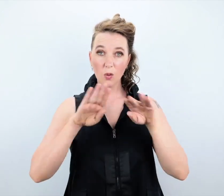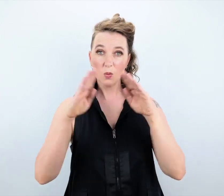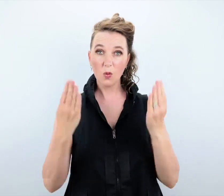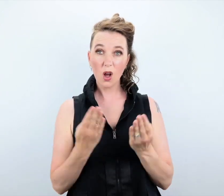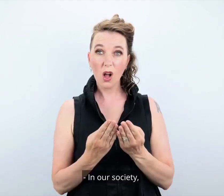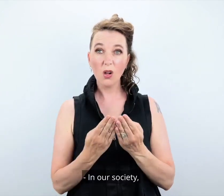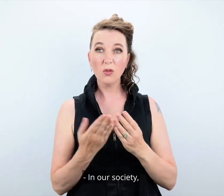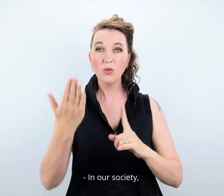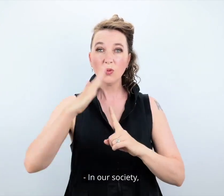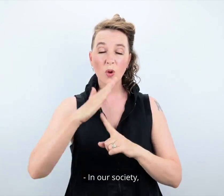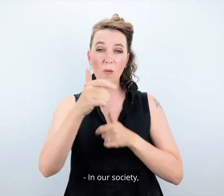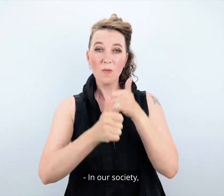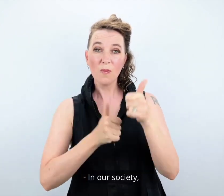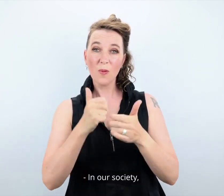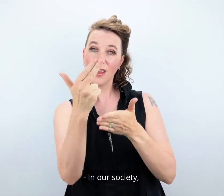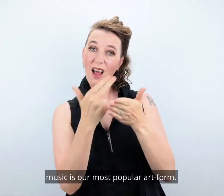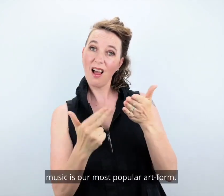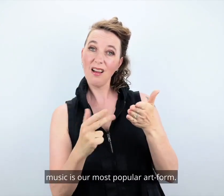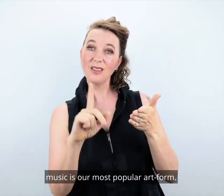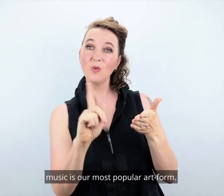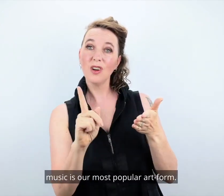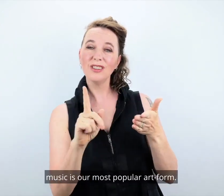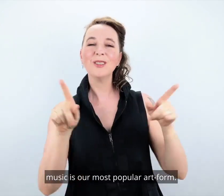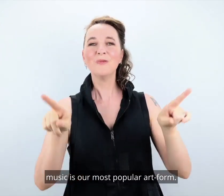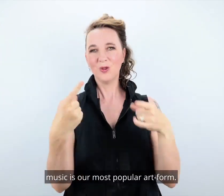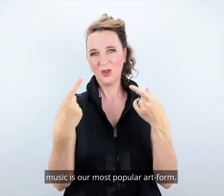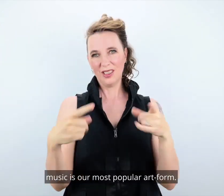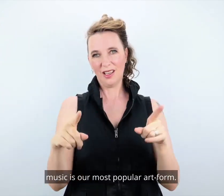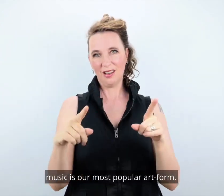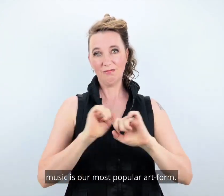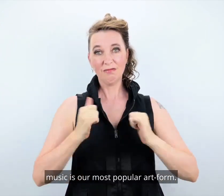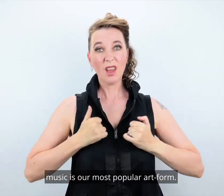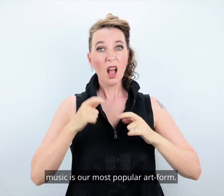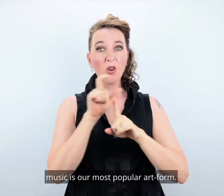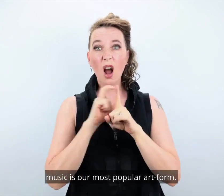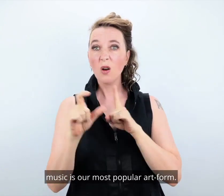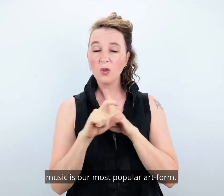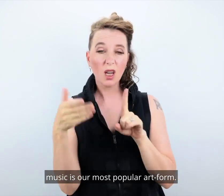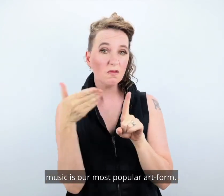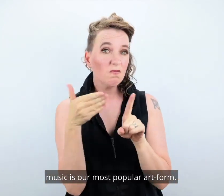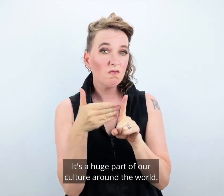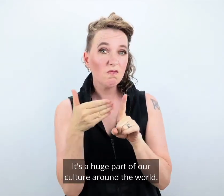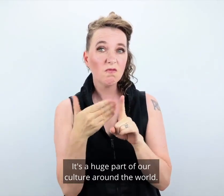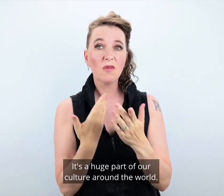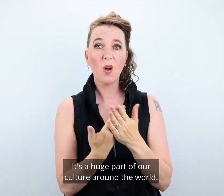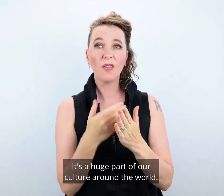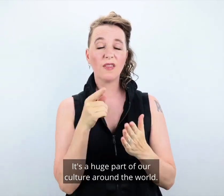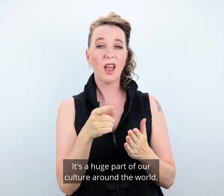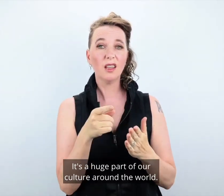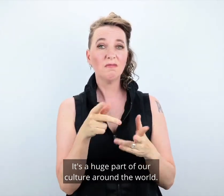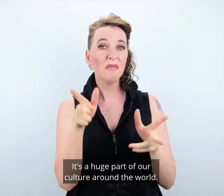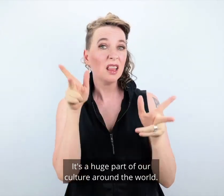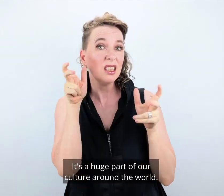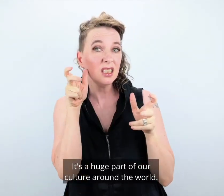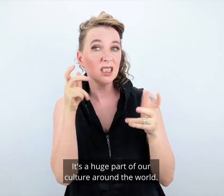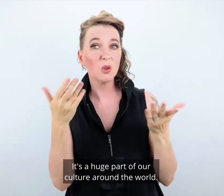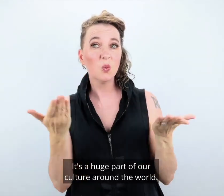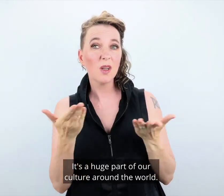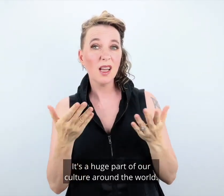In our society, music is our most popular art form. It's a huge part of our culture around the world.